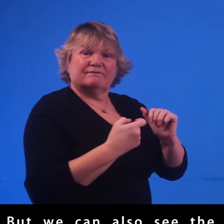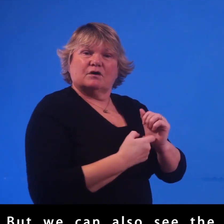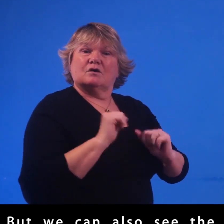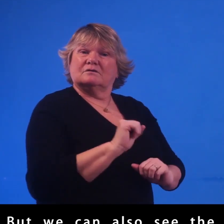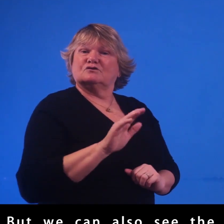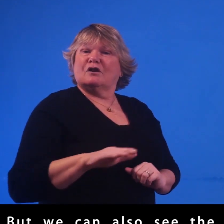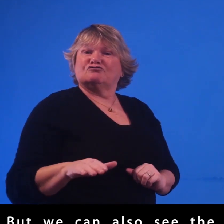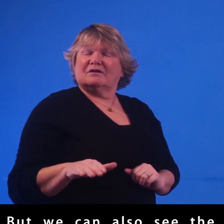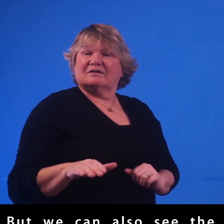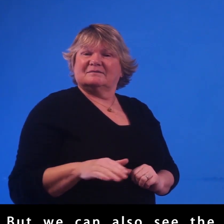children.